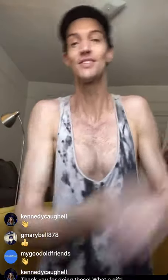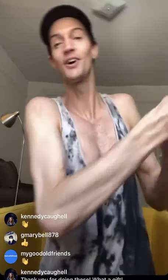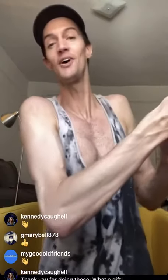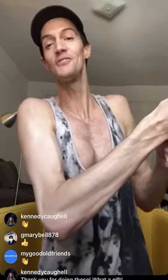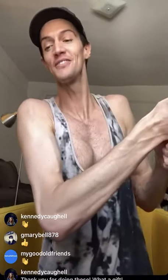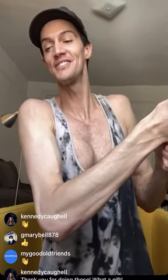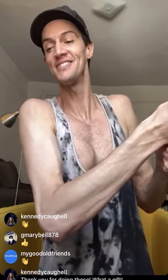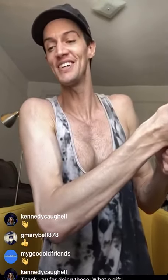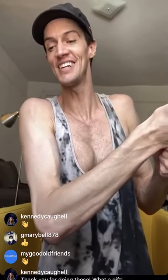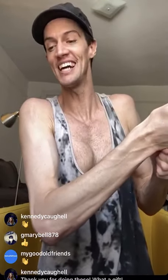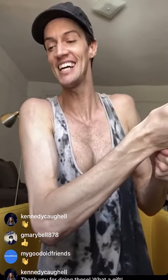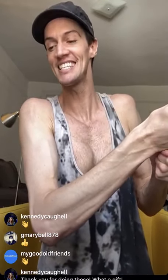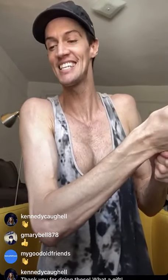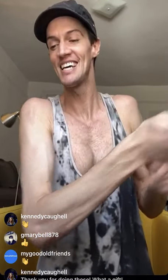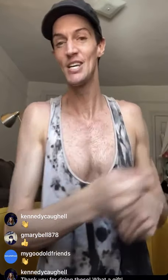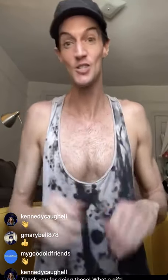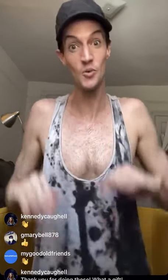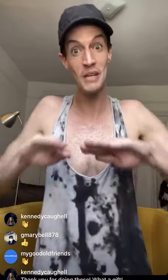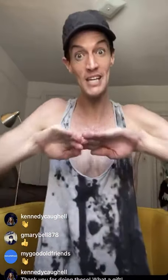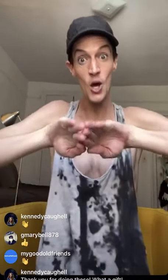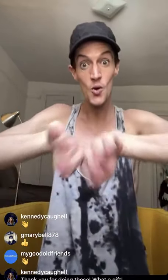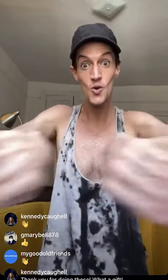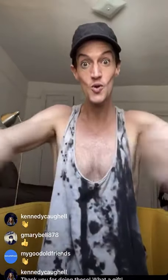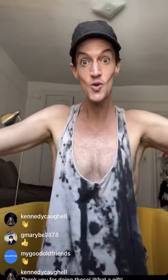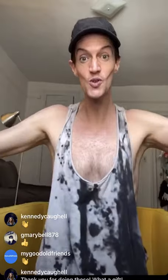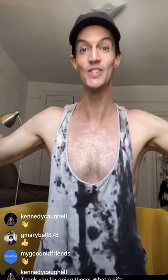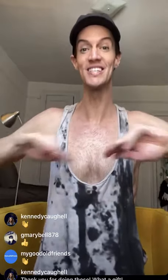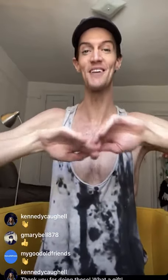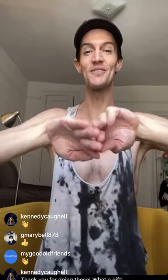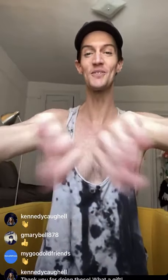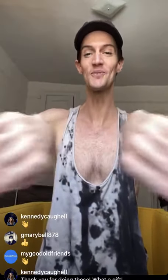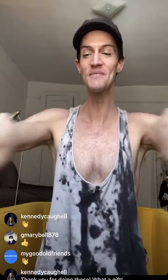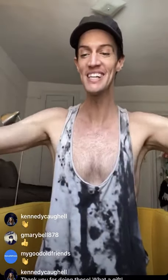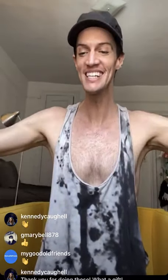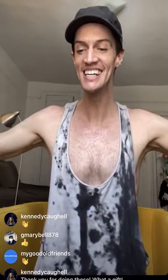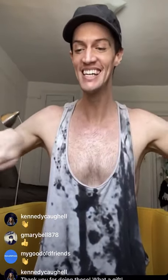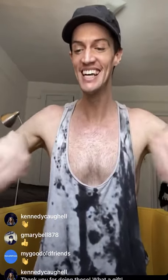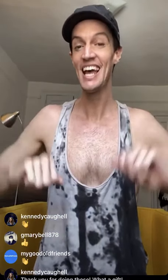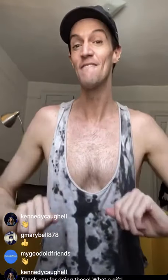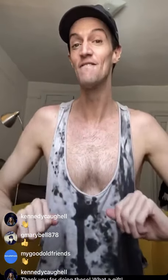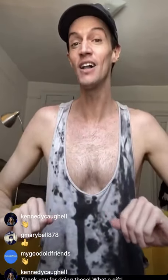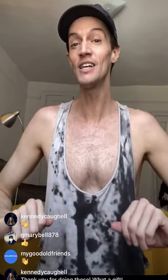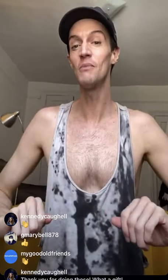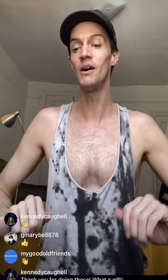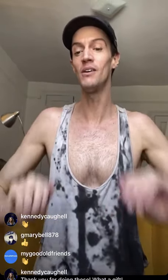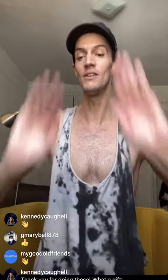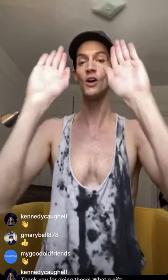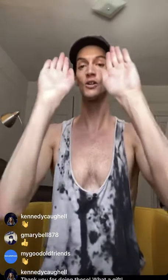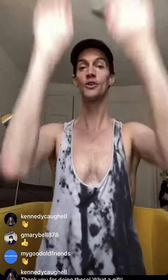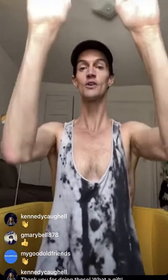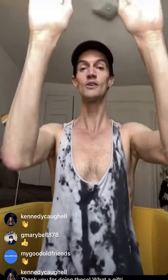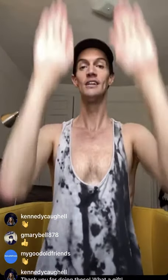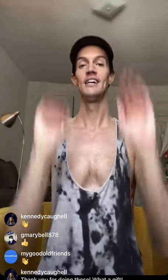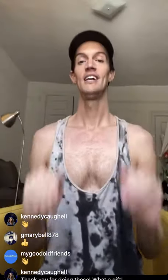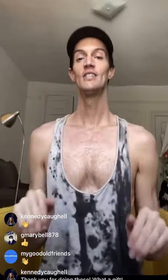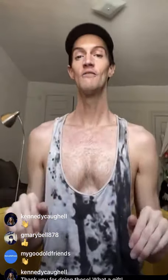Golf, very nice. Swimming, the sign for swimming. Volleyball, so volleyball